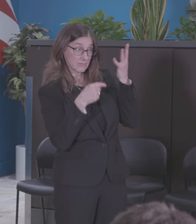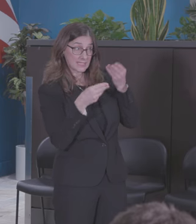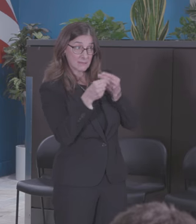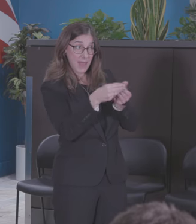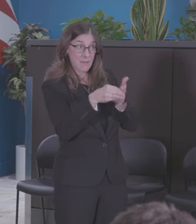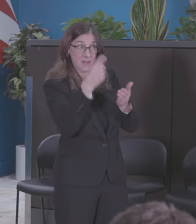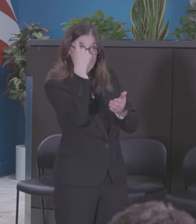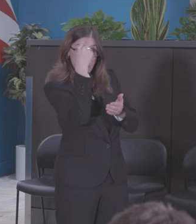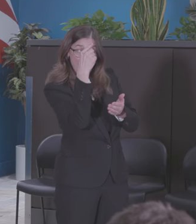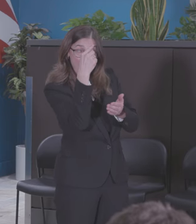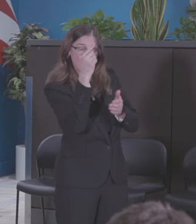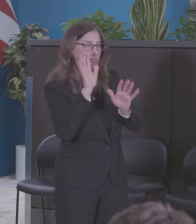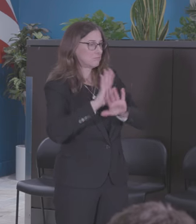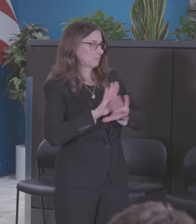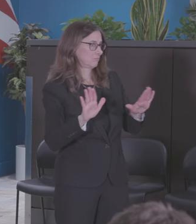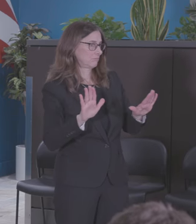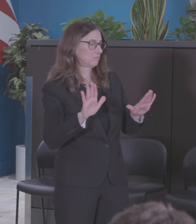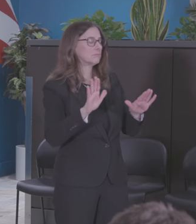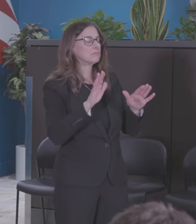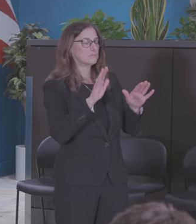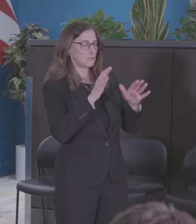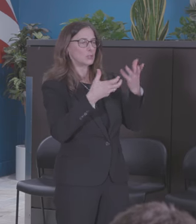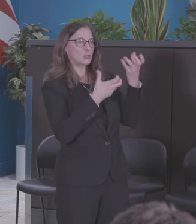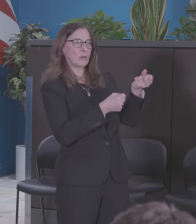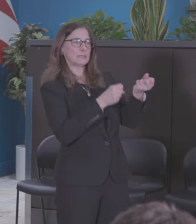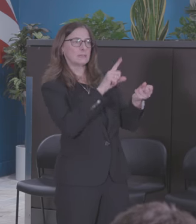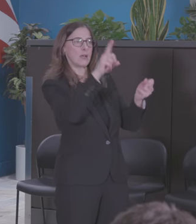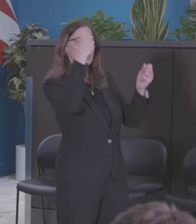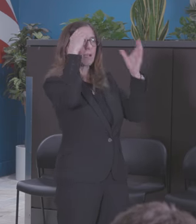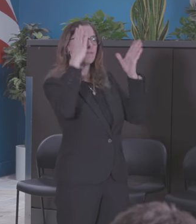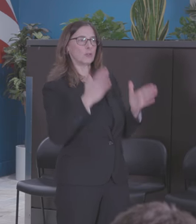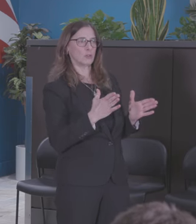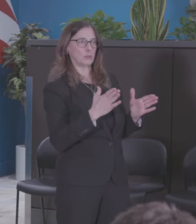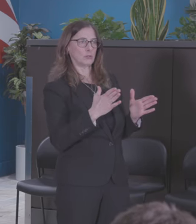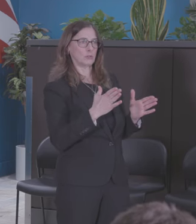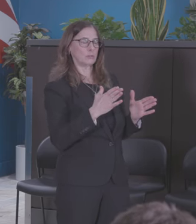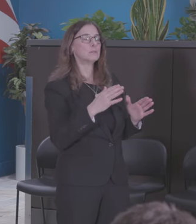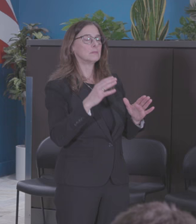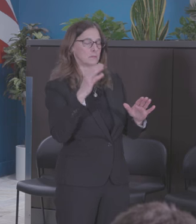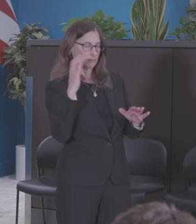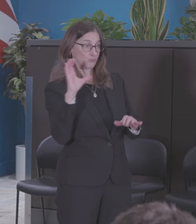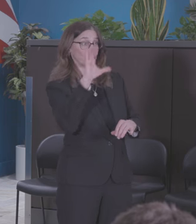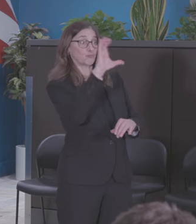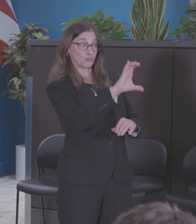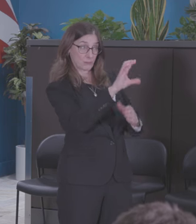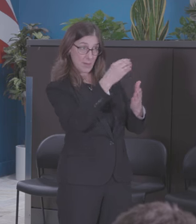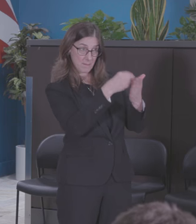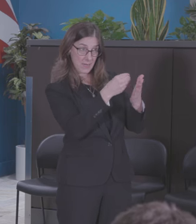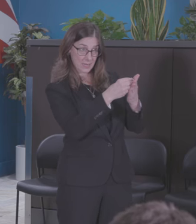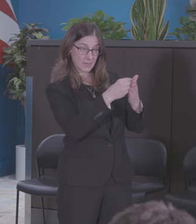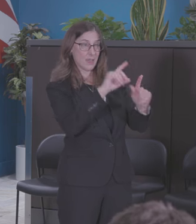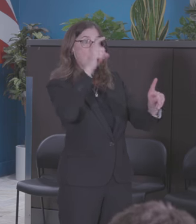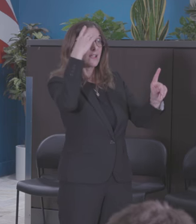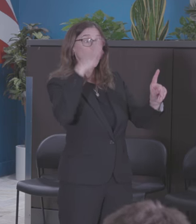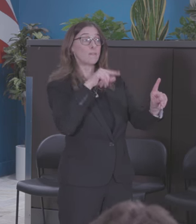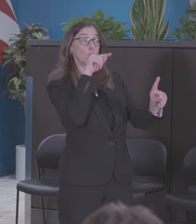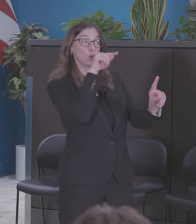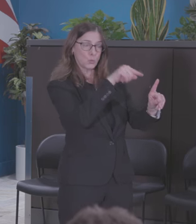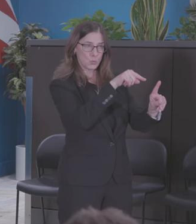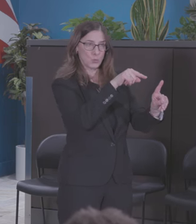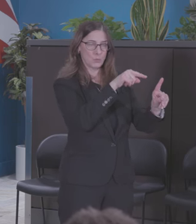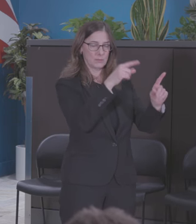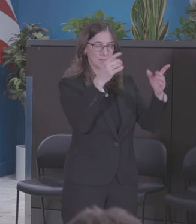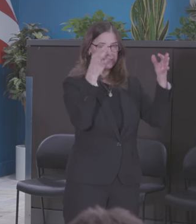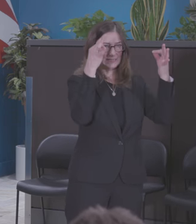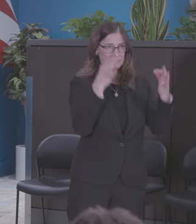this money, but it will be your discretion, it'll be your decision and your priority that will